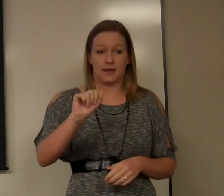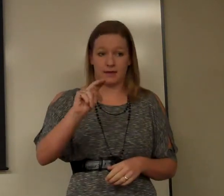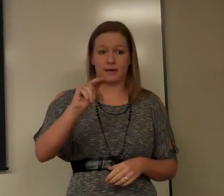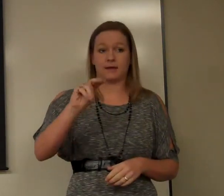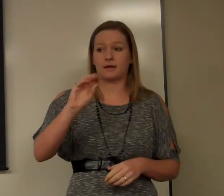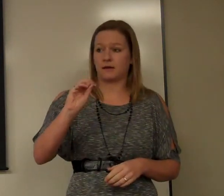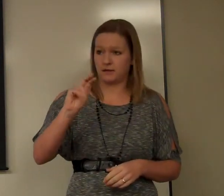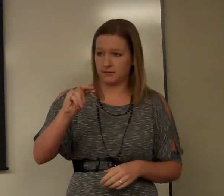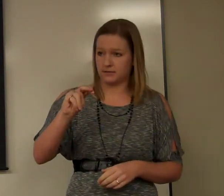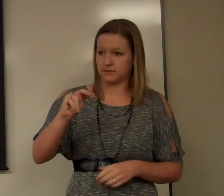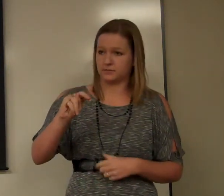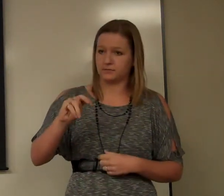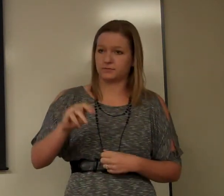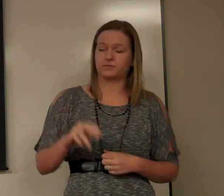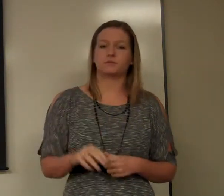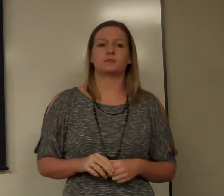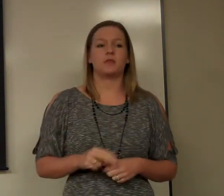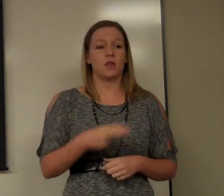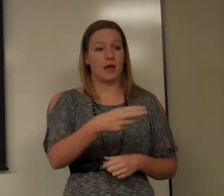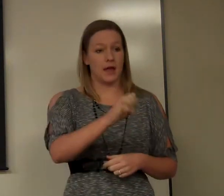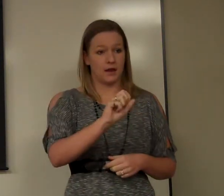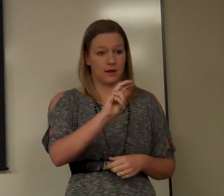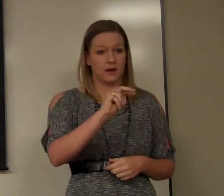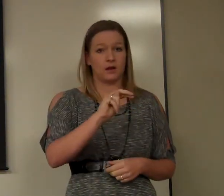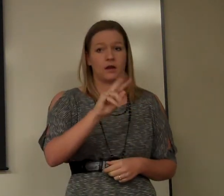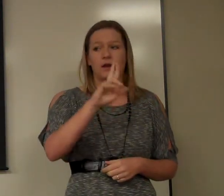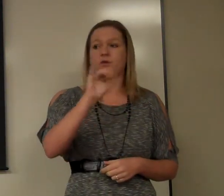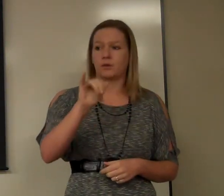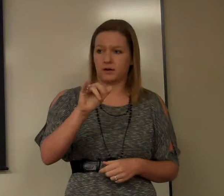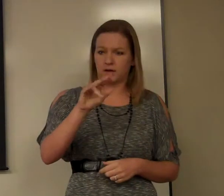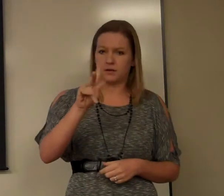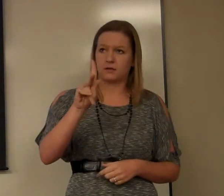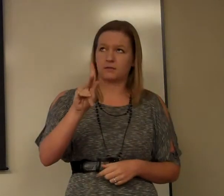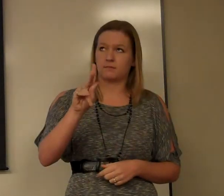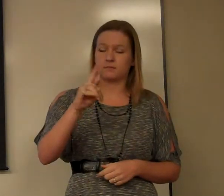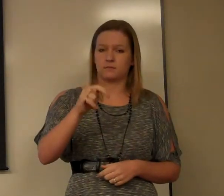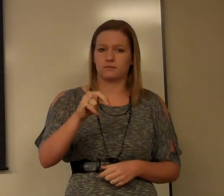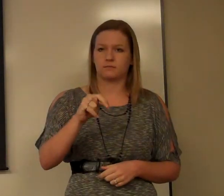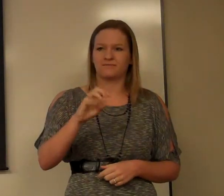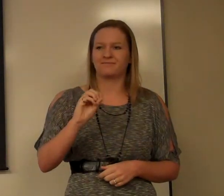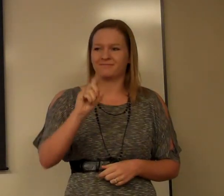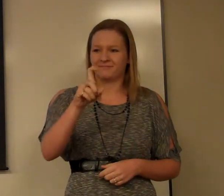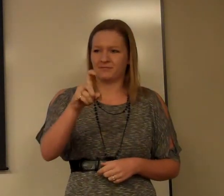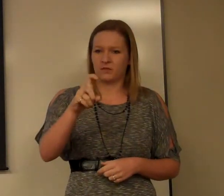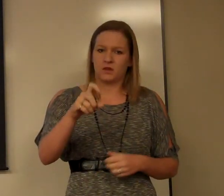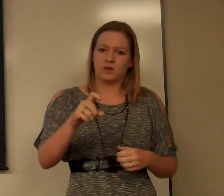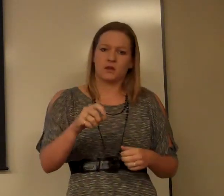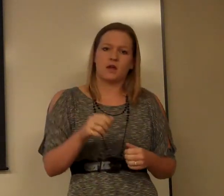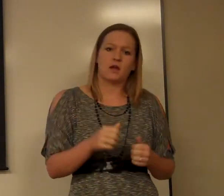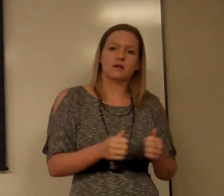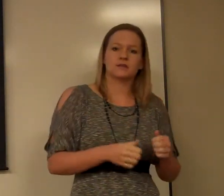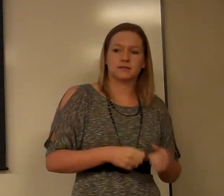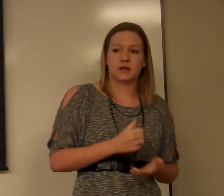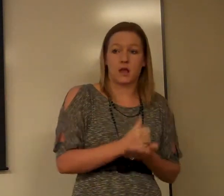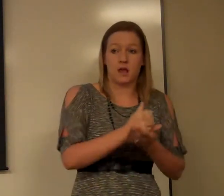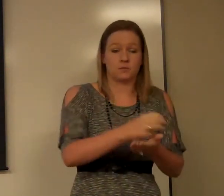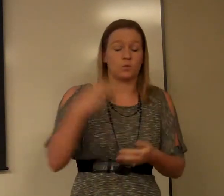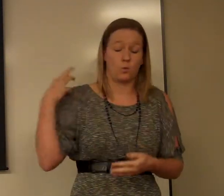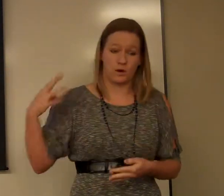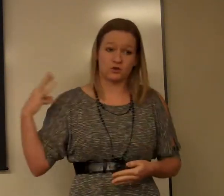comes in. Henry Knox was someone who worked with Washington, and Washington sent Henry Knox